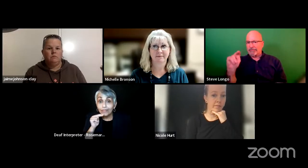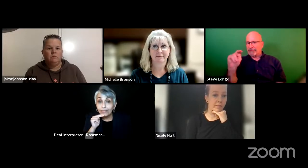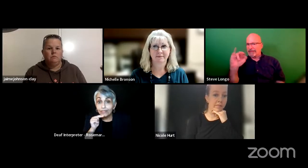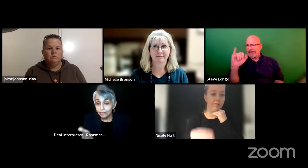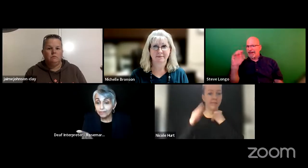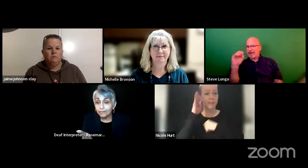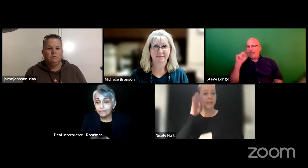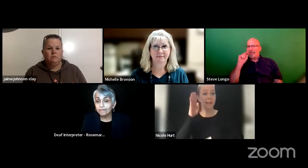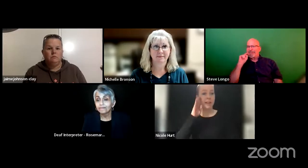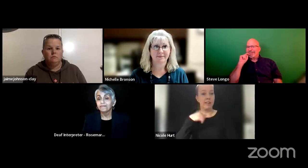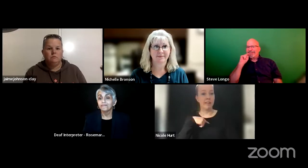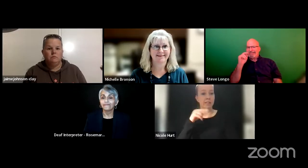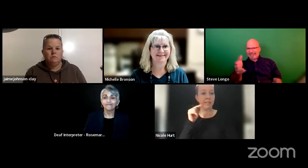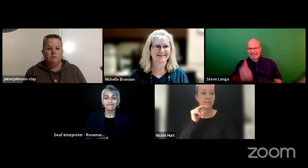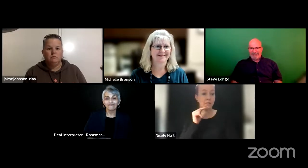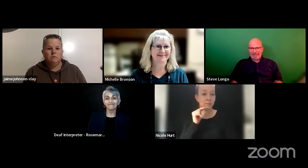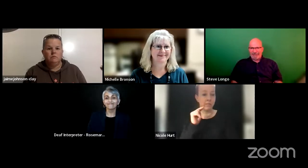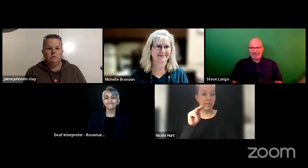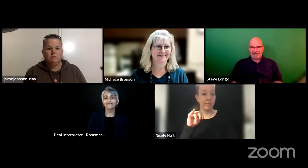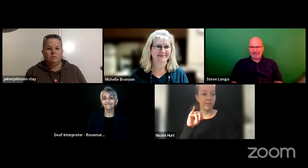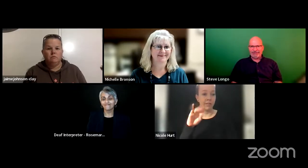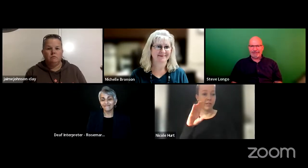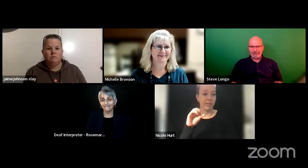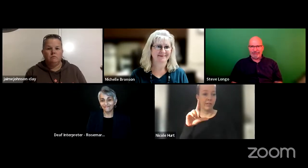over to Nicole.